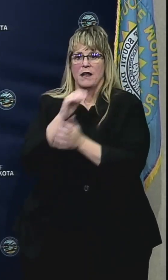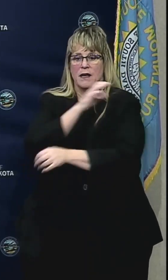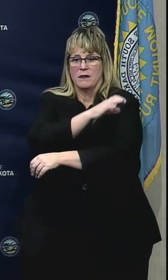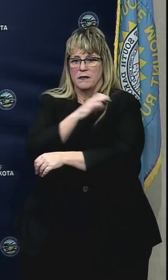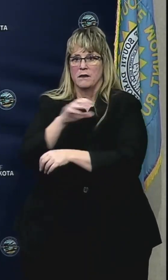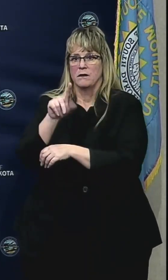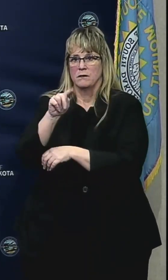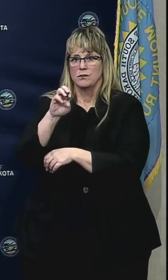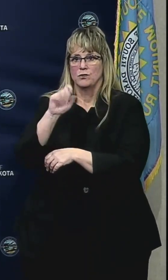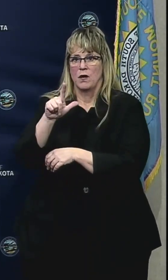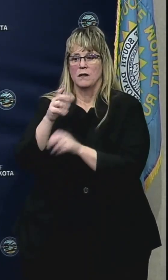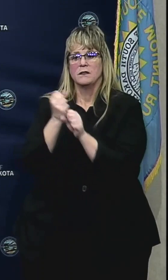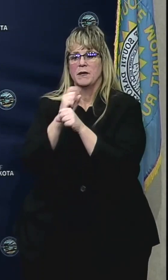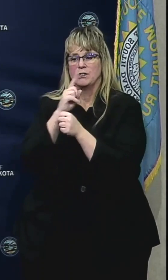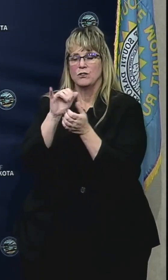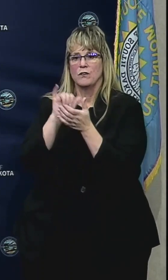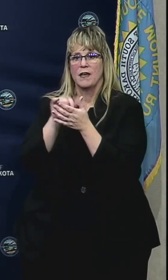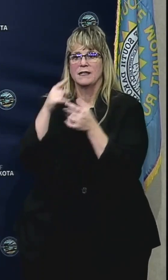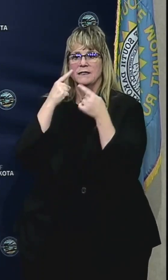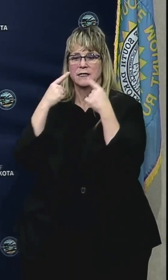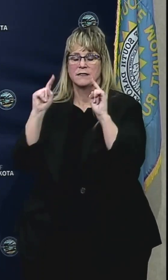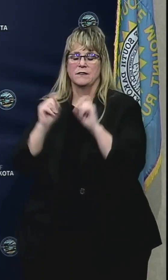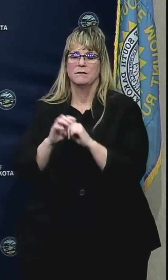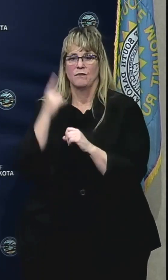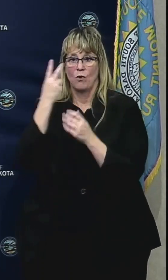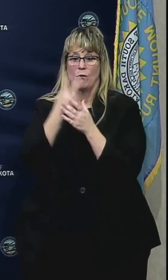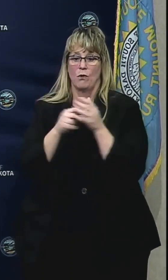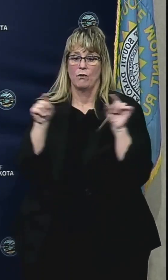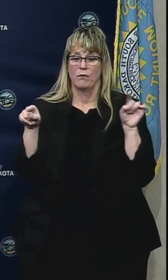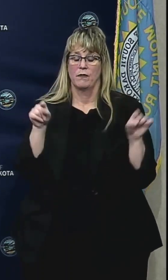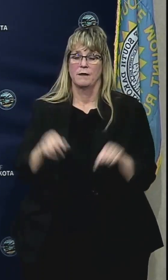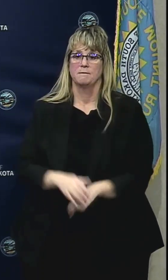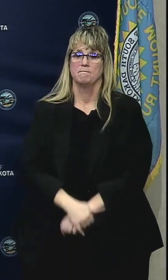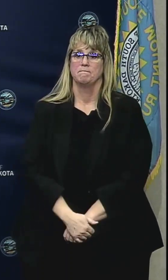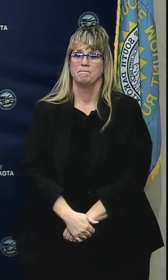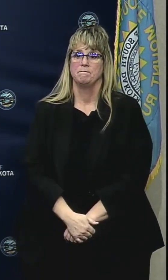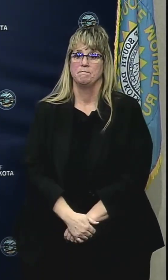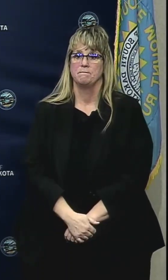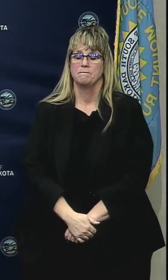trial requires to ensure that this is successful.